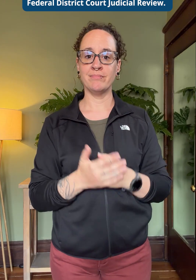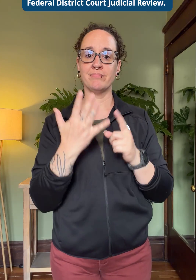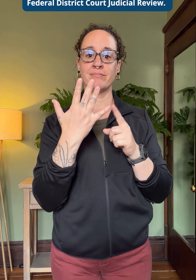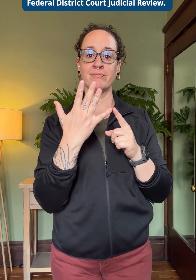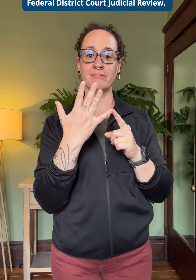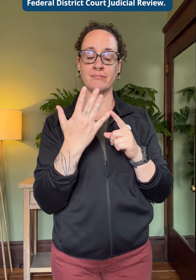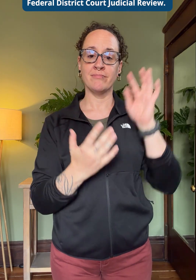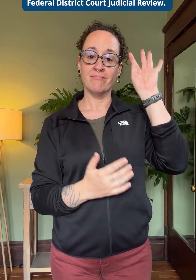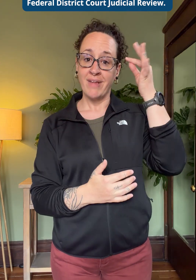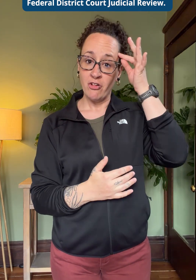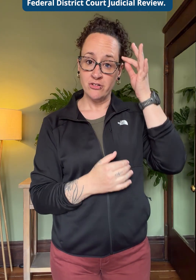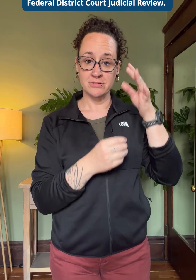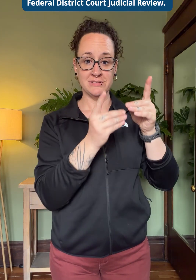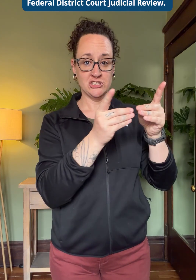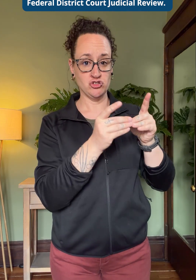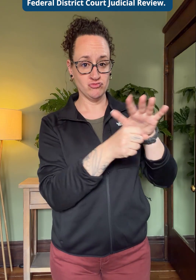and Federal District Court